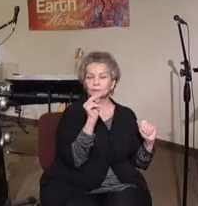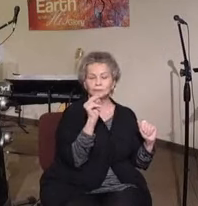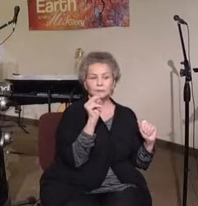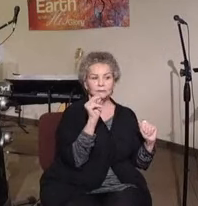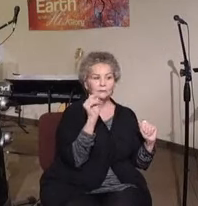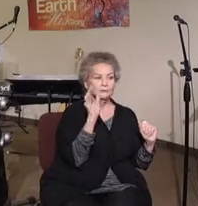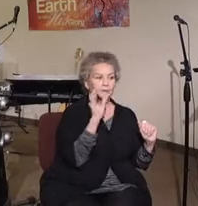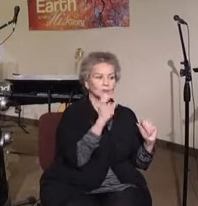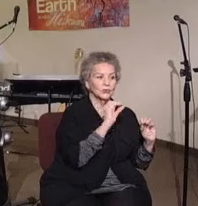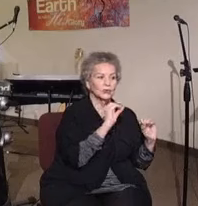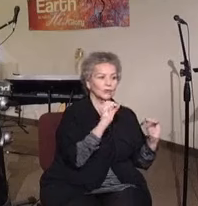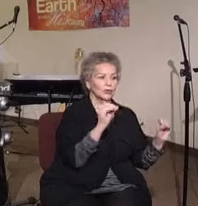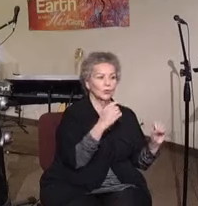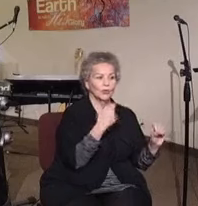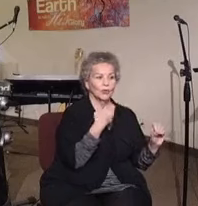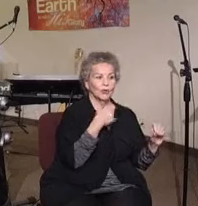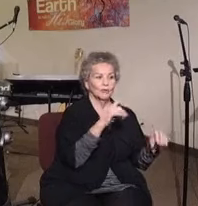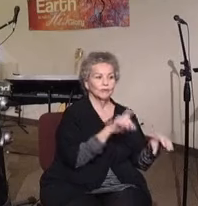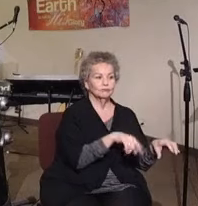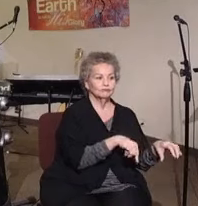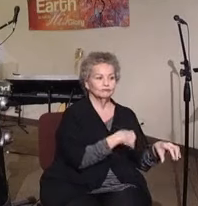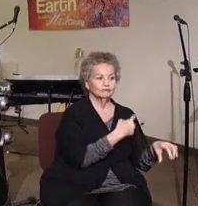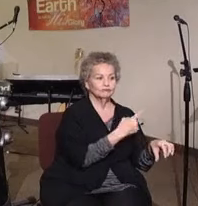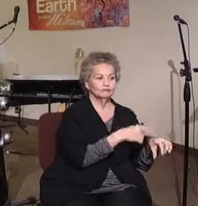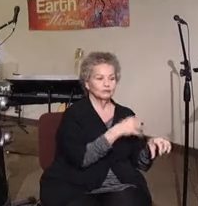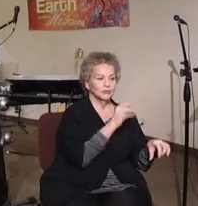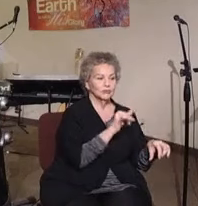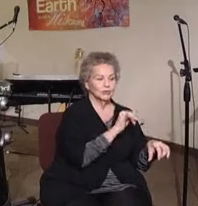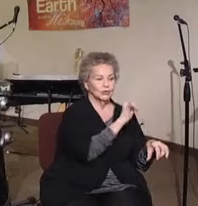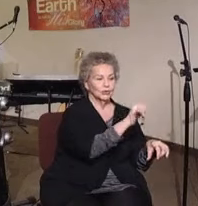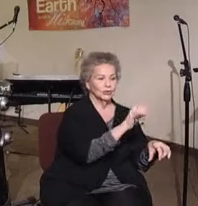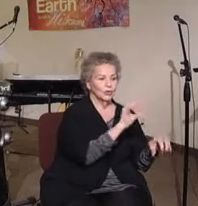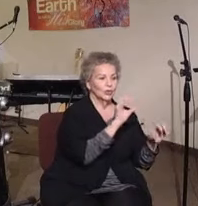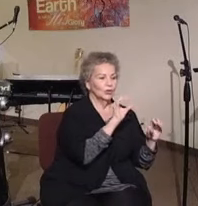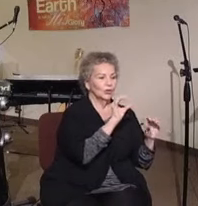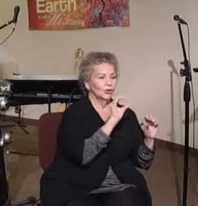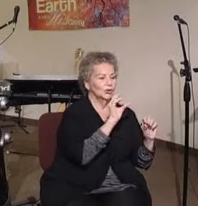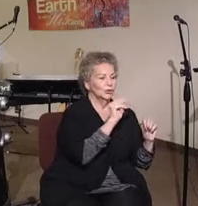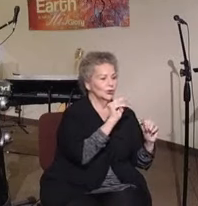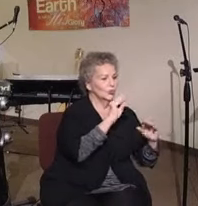long time. No water, no relief